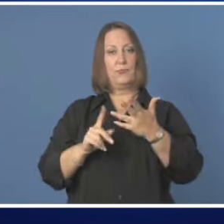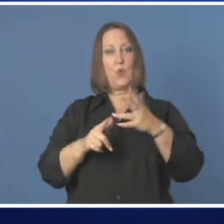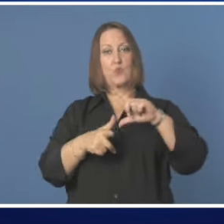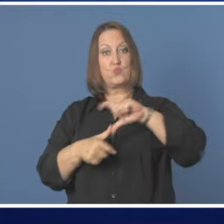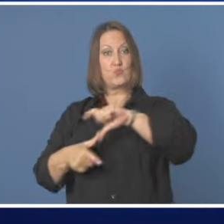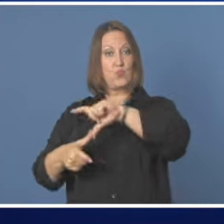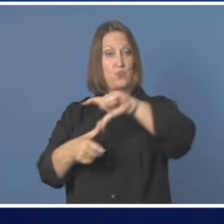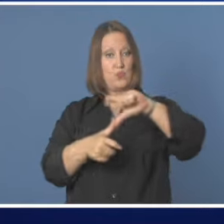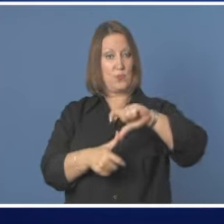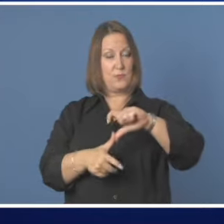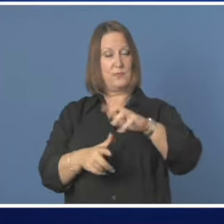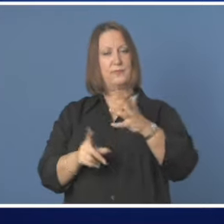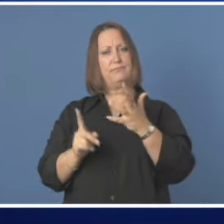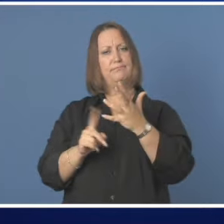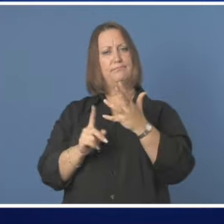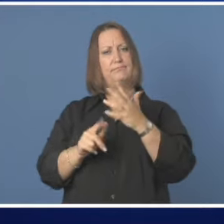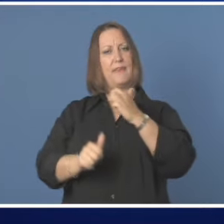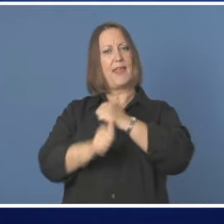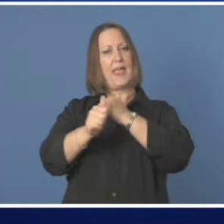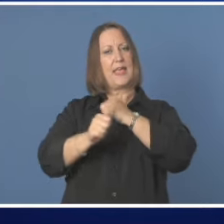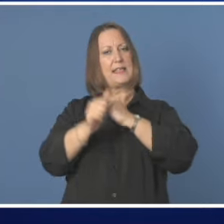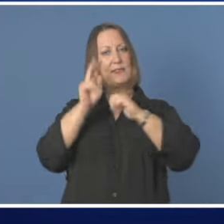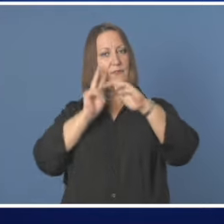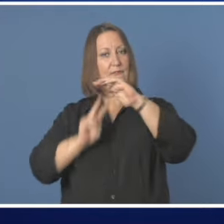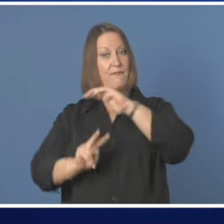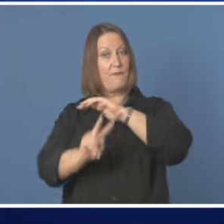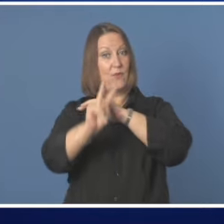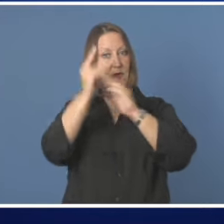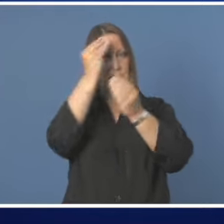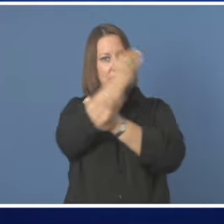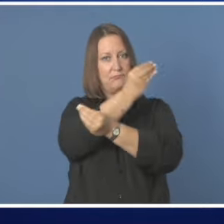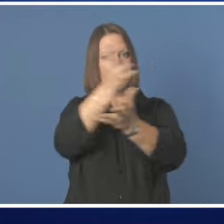hazard forecast updates.